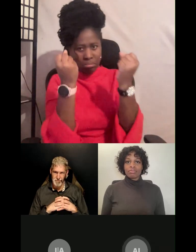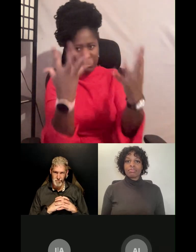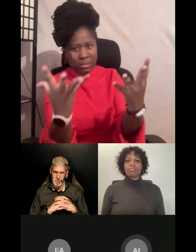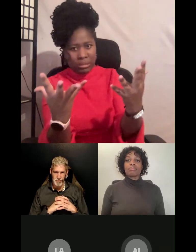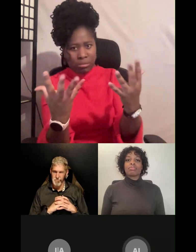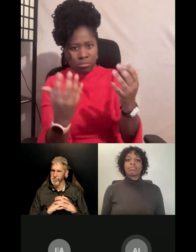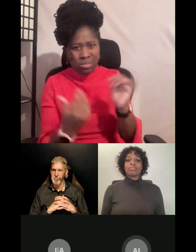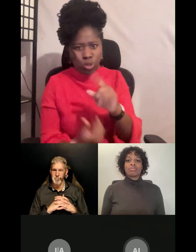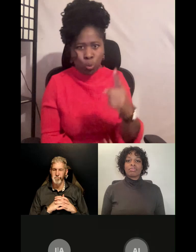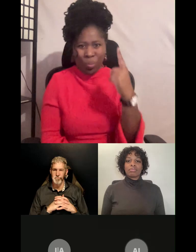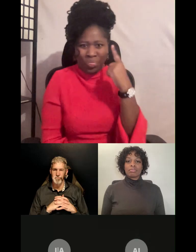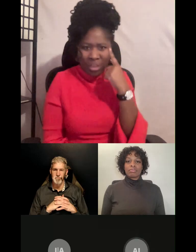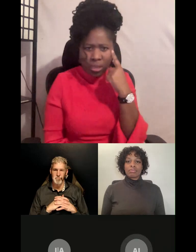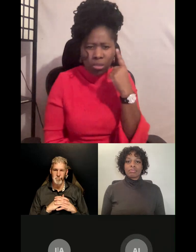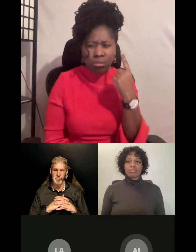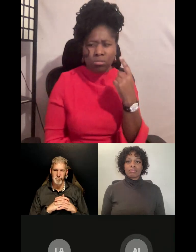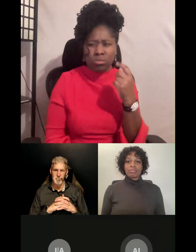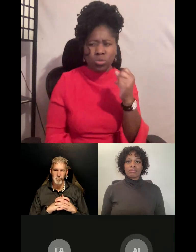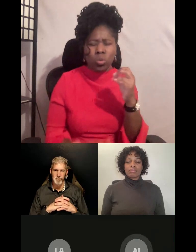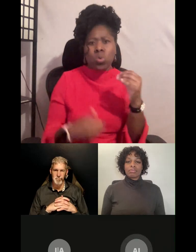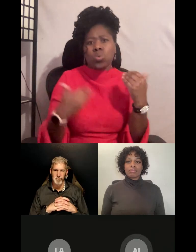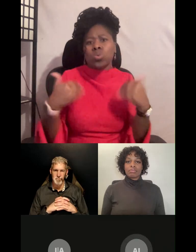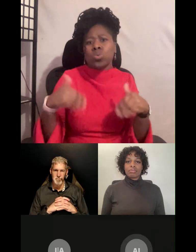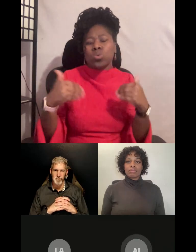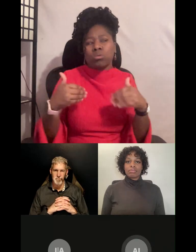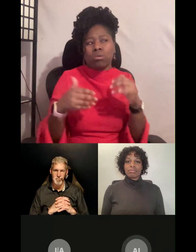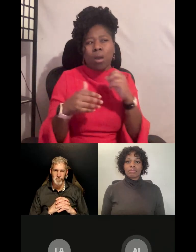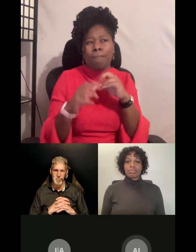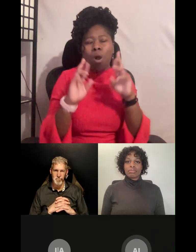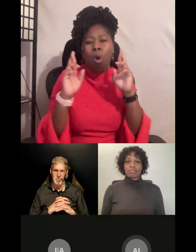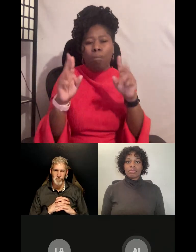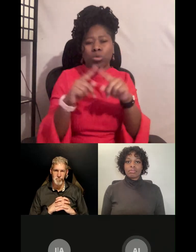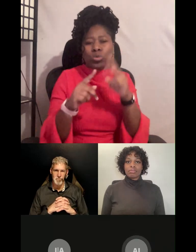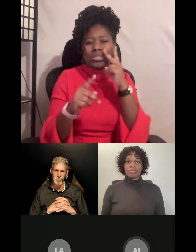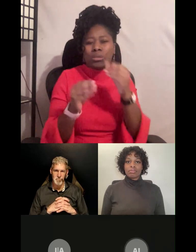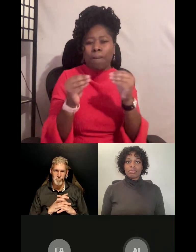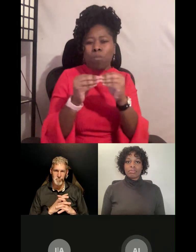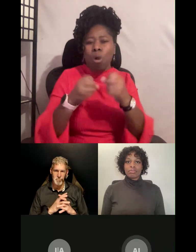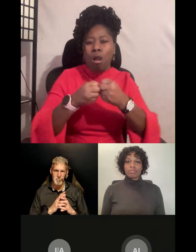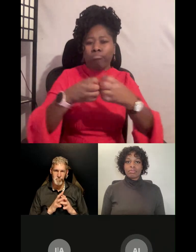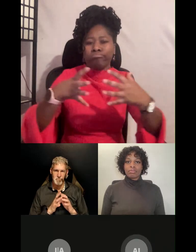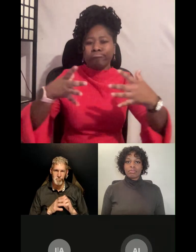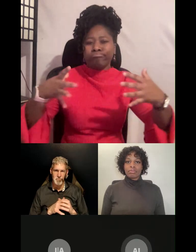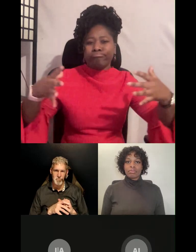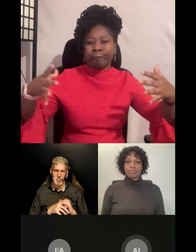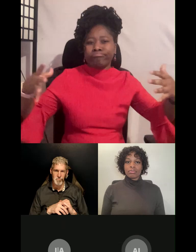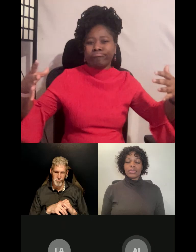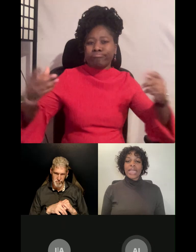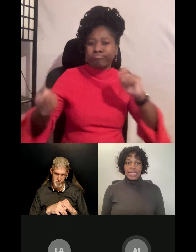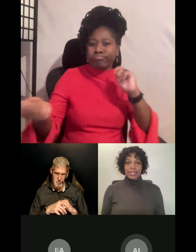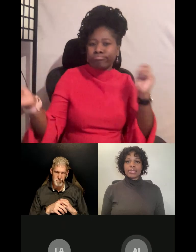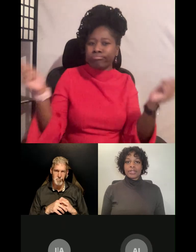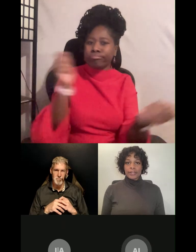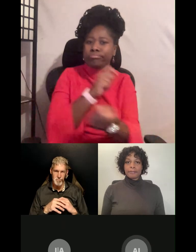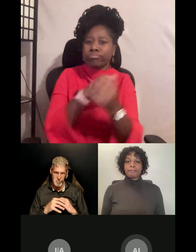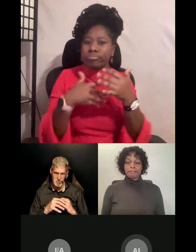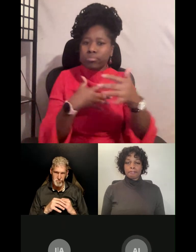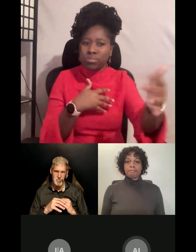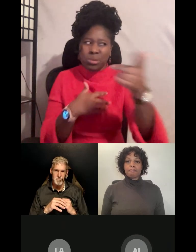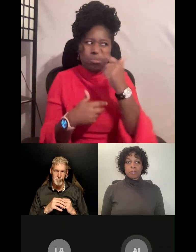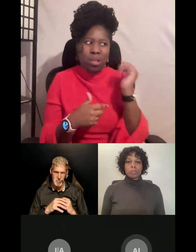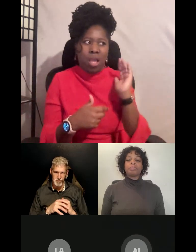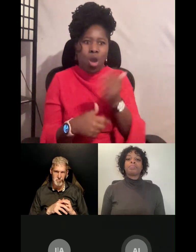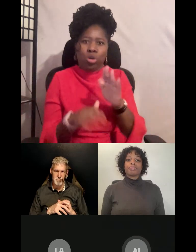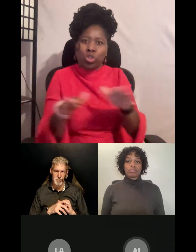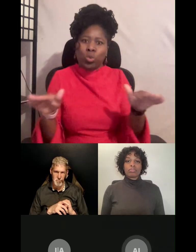Brown people, LGBTQ people? There's so many different intersectional groups of people that we're missing. And